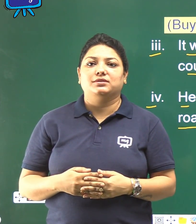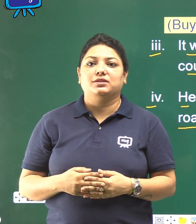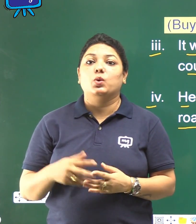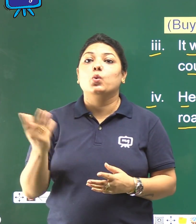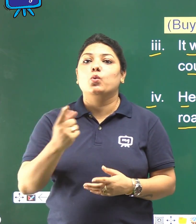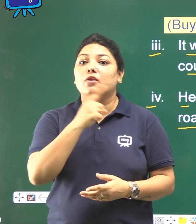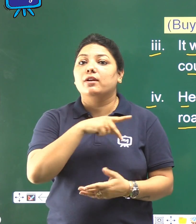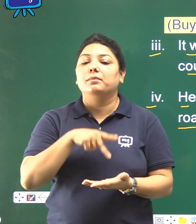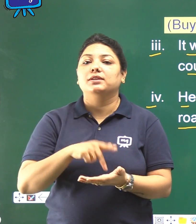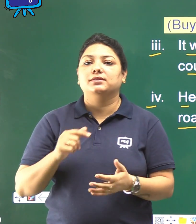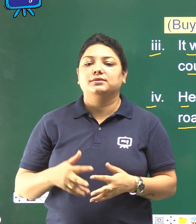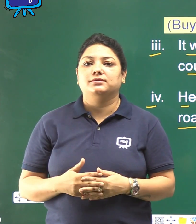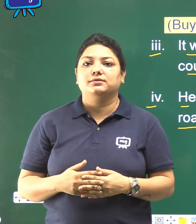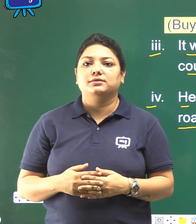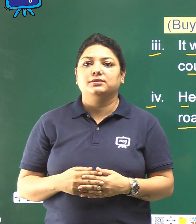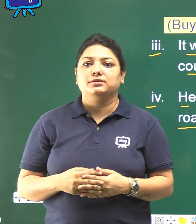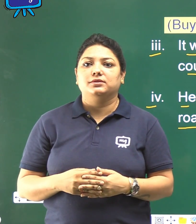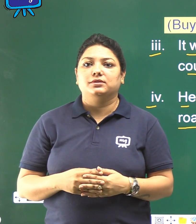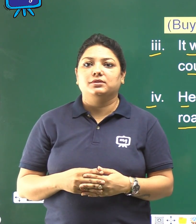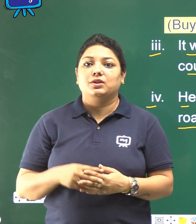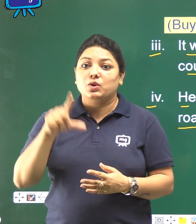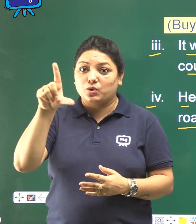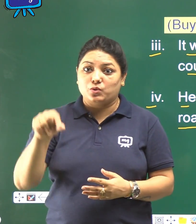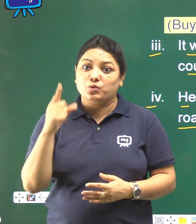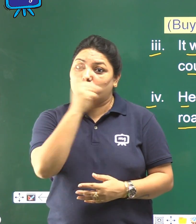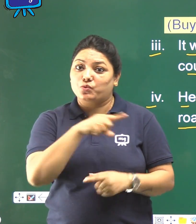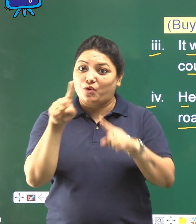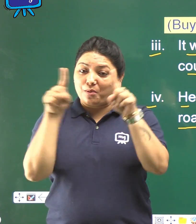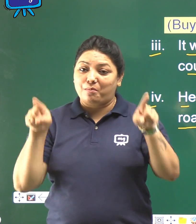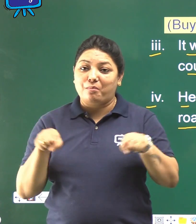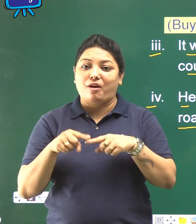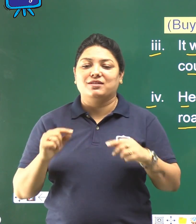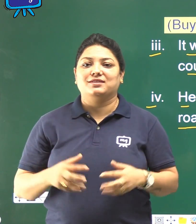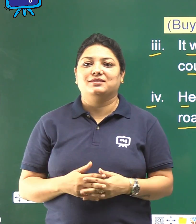What will be there? Choose from the box.